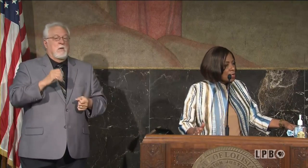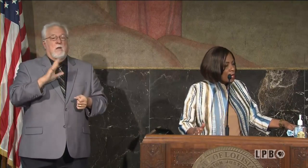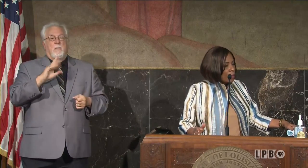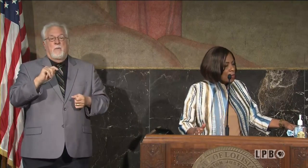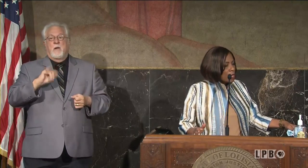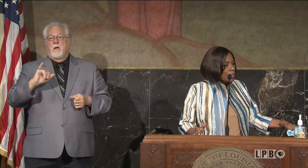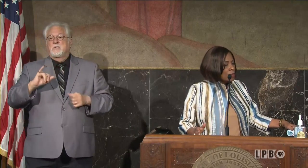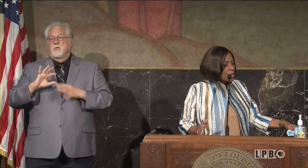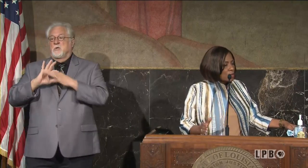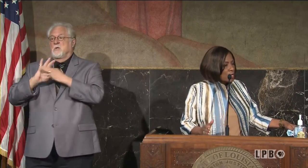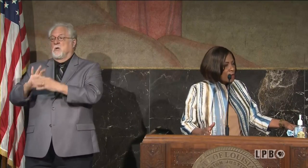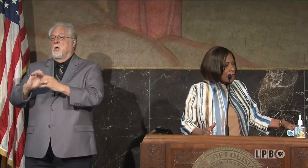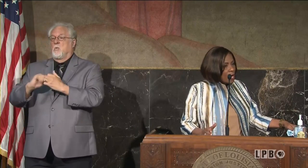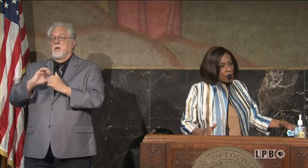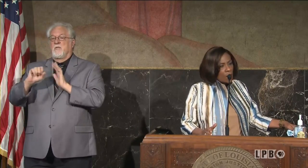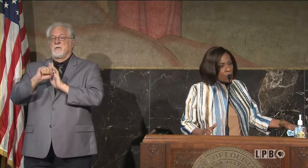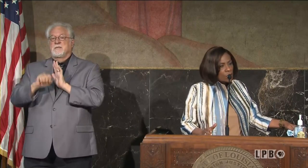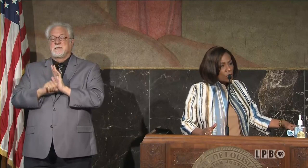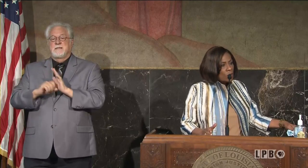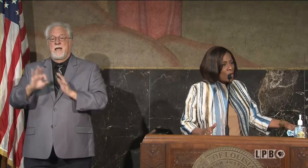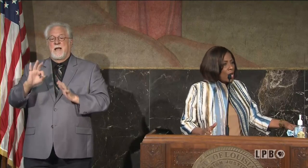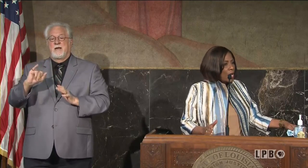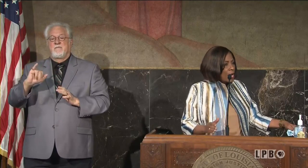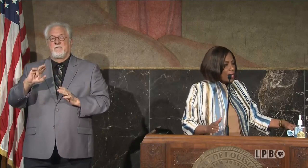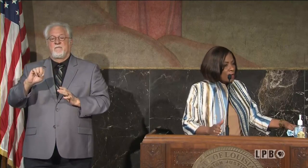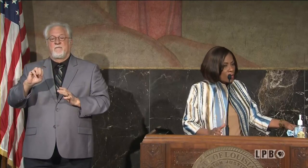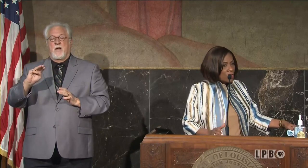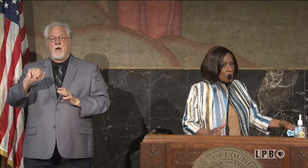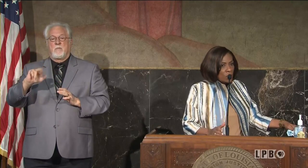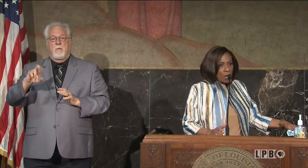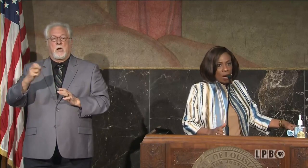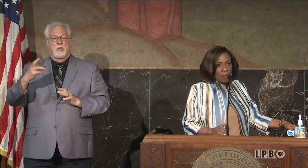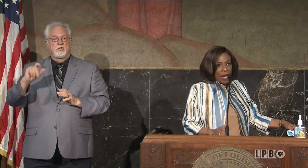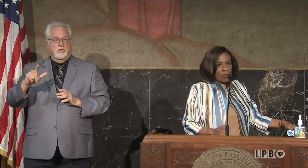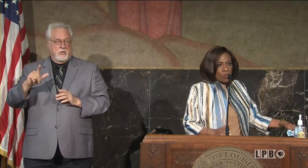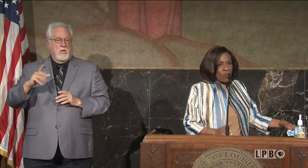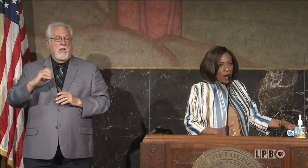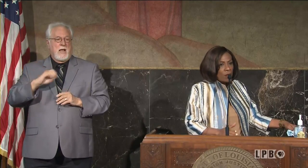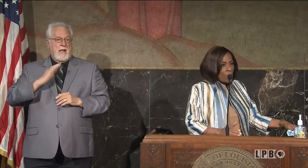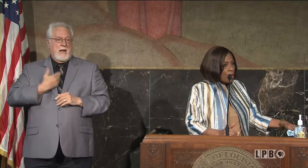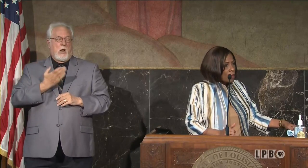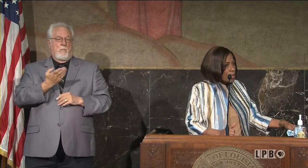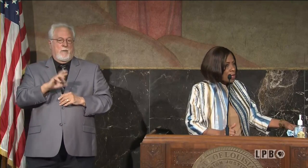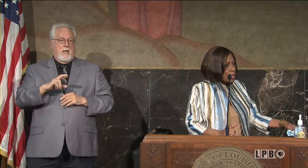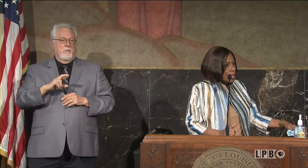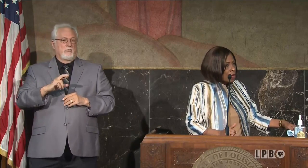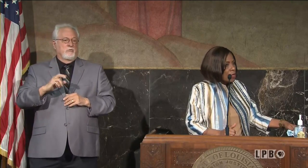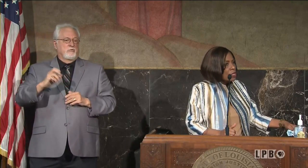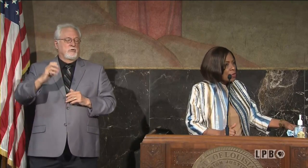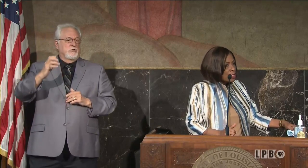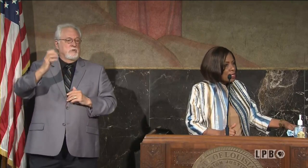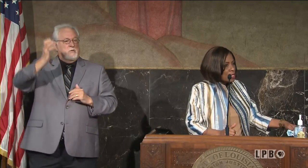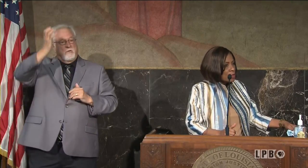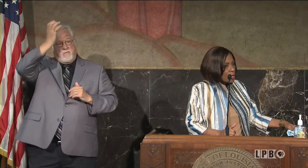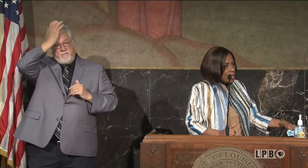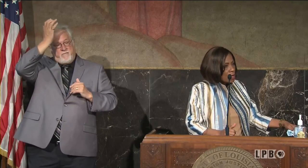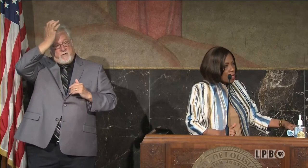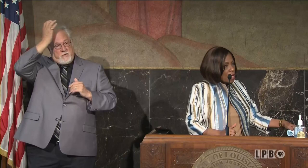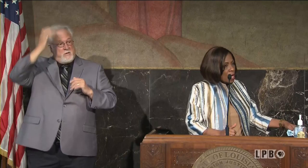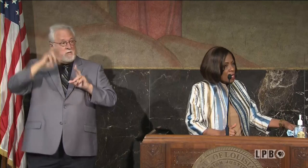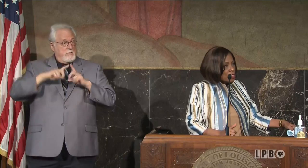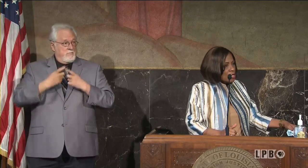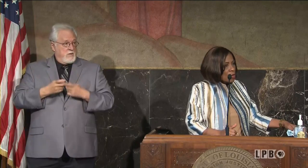also collaborated with our state fire marshal, and I have also put our Baton Rouge Fire Department on notice as